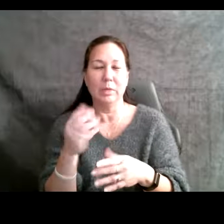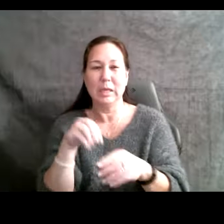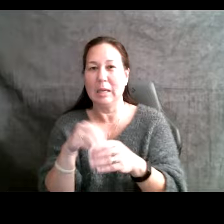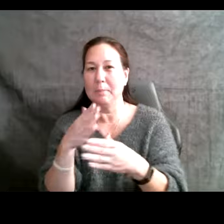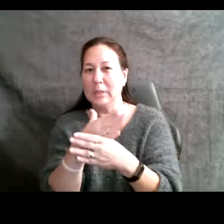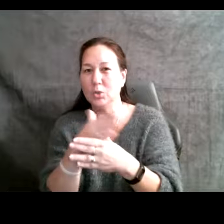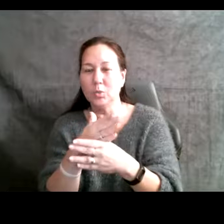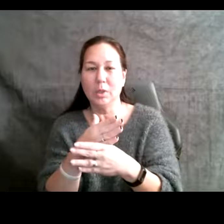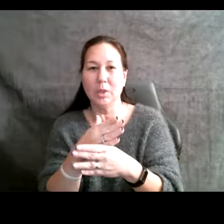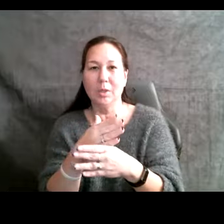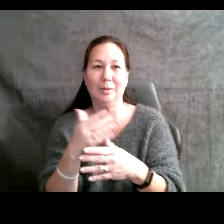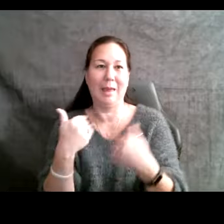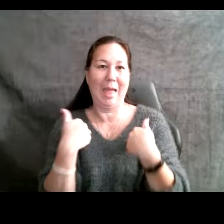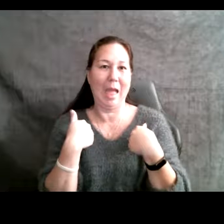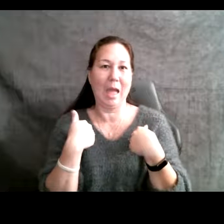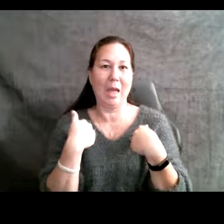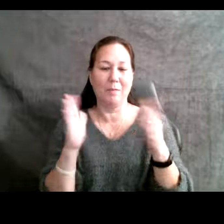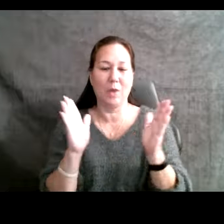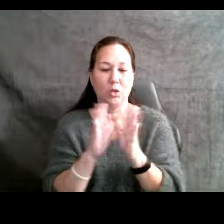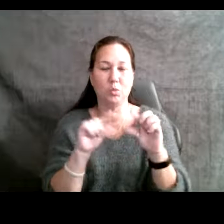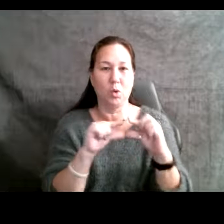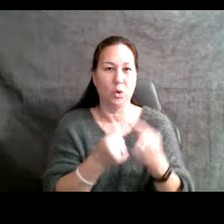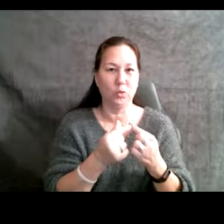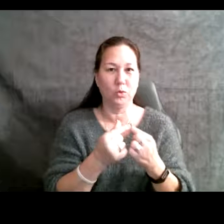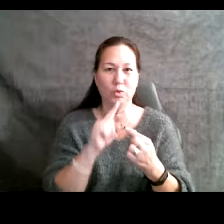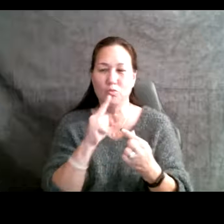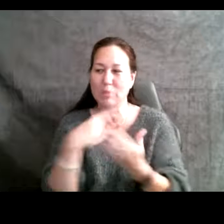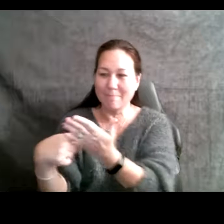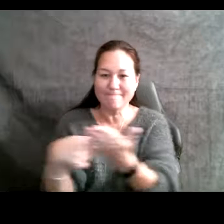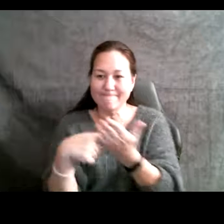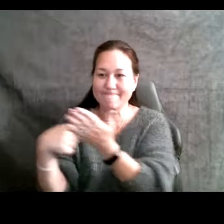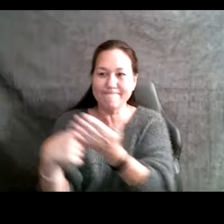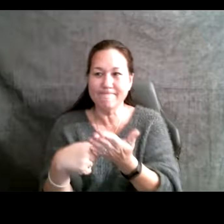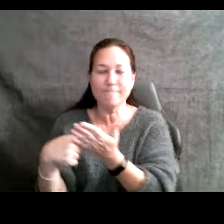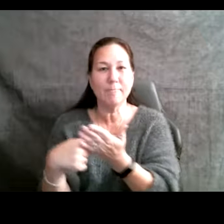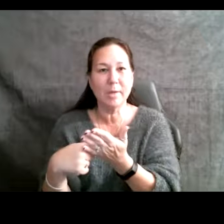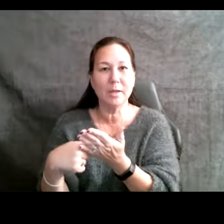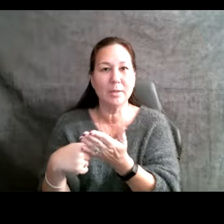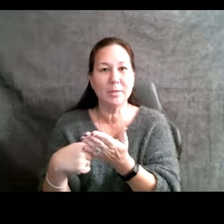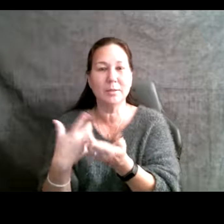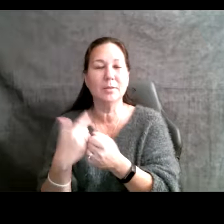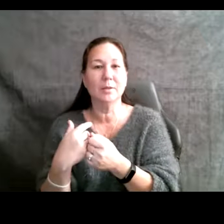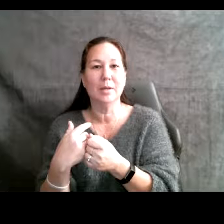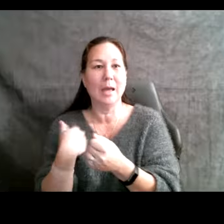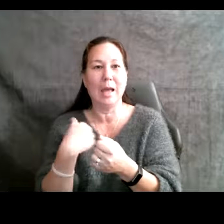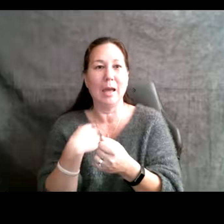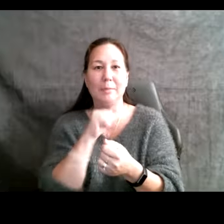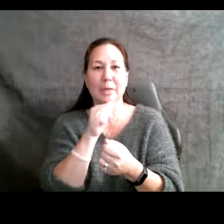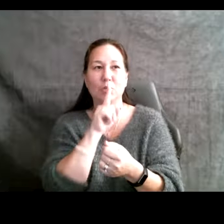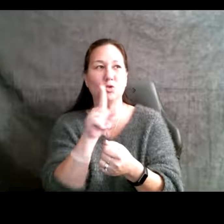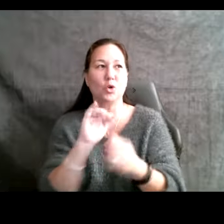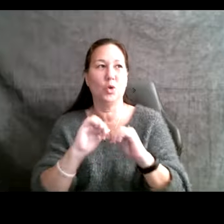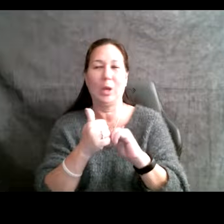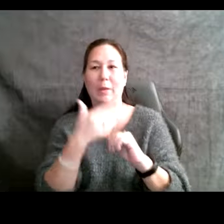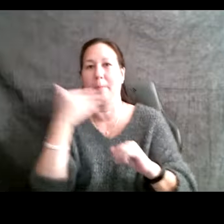smaller groups just to kind of pull together the thoughts? I guess procedurally, I'm not sure what the right way is to do it, but look for your